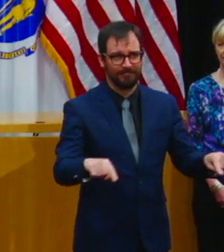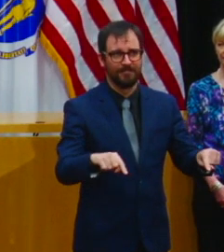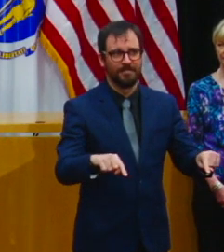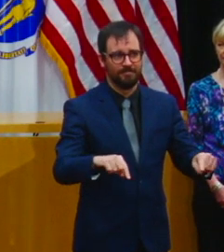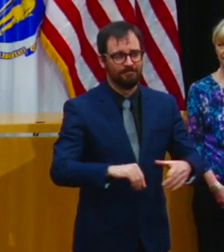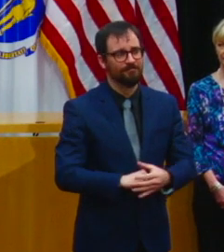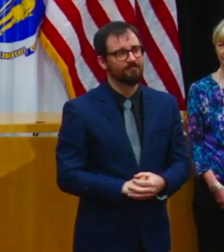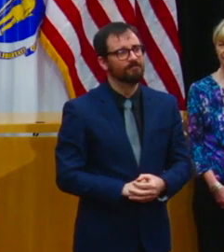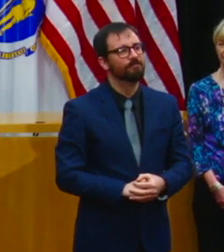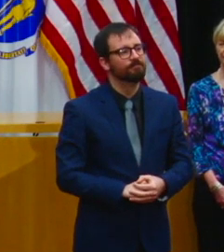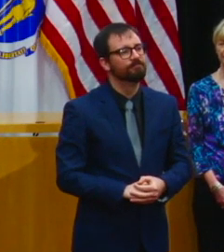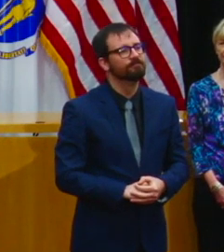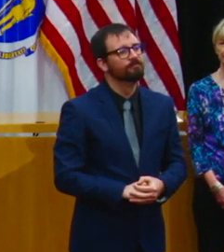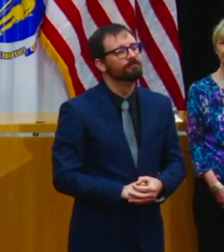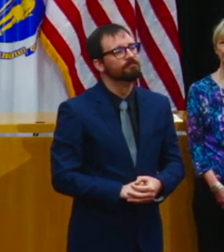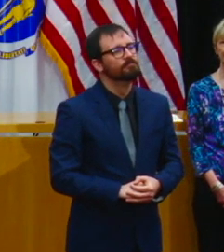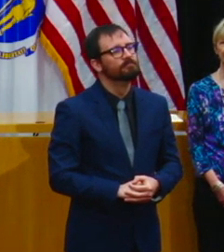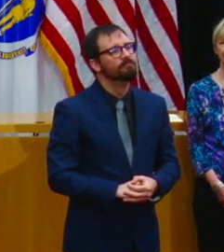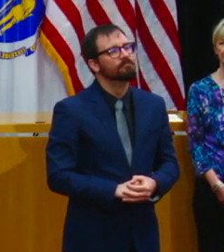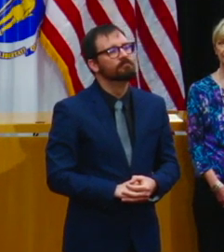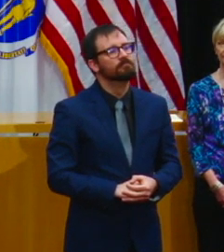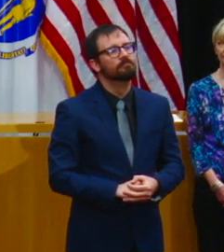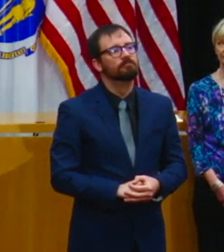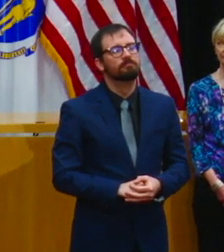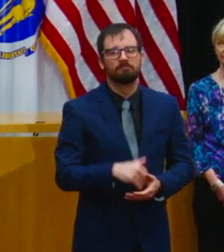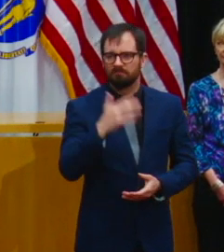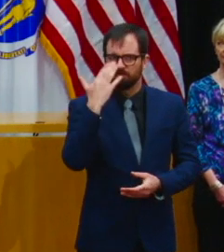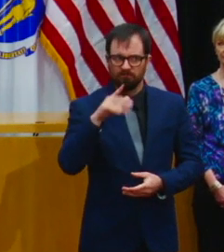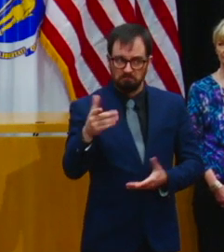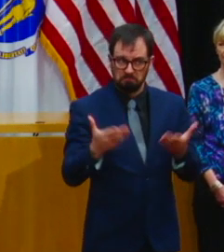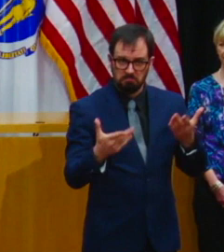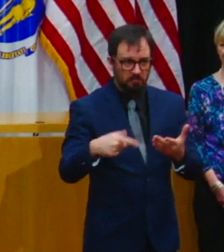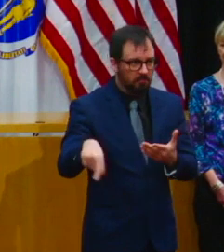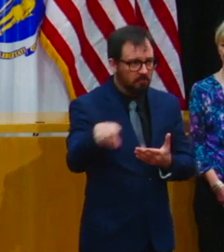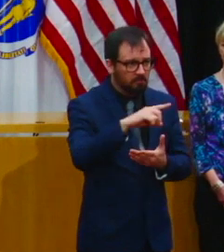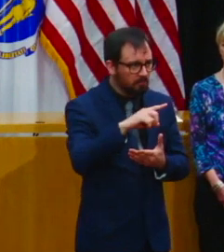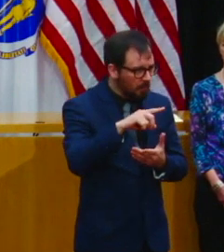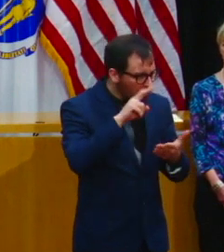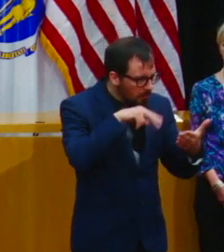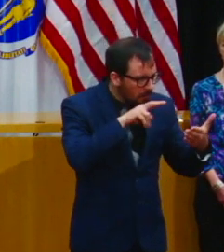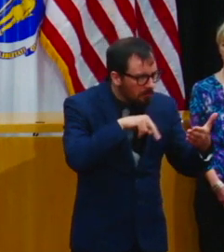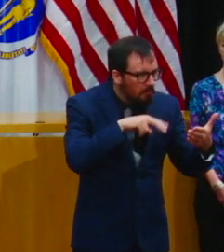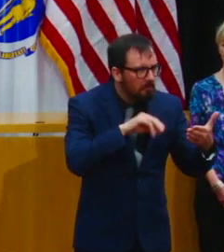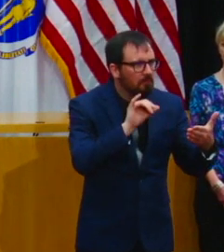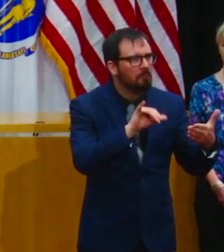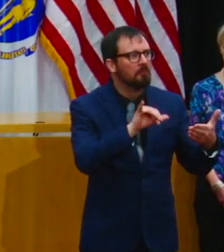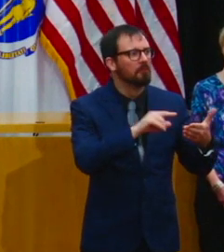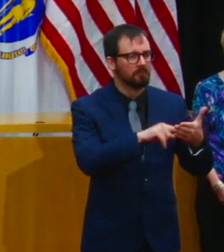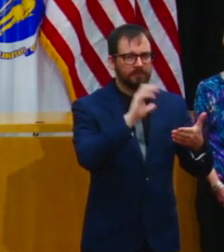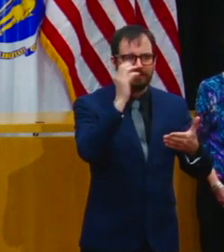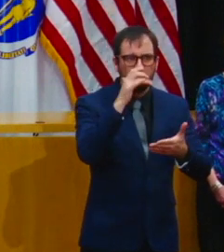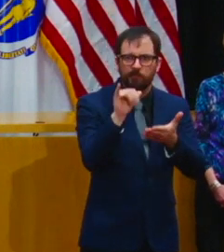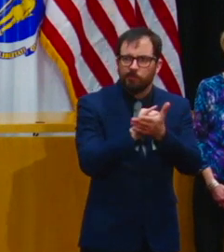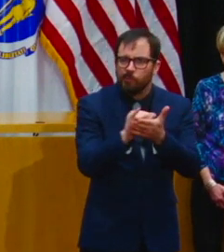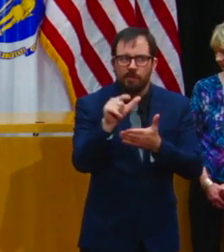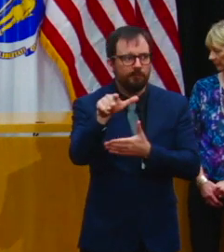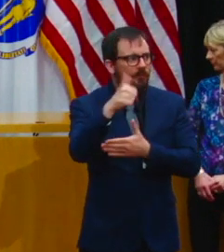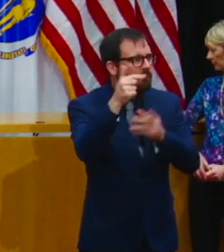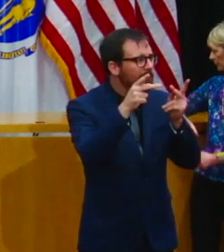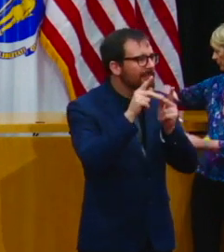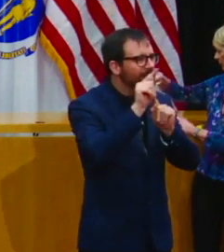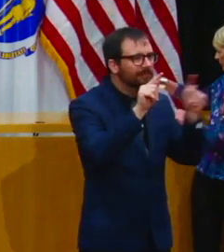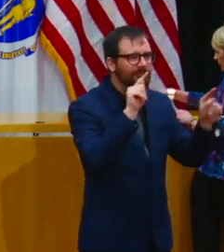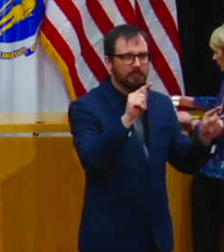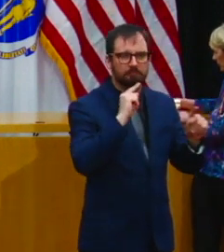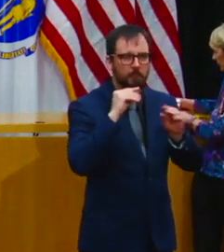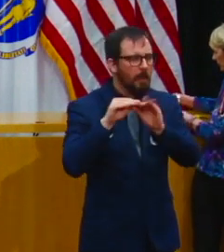and other areas of the country that are experiencing severe community spread. The White House Coronavirus Task Force recently advised